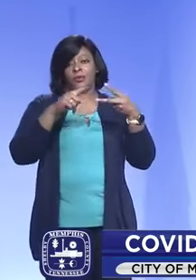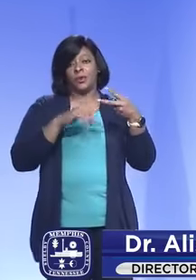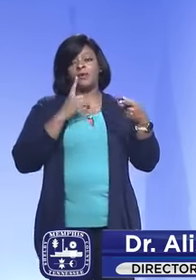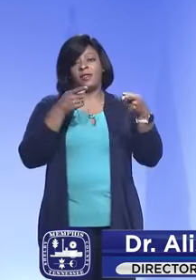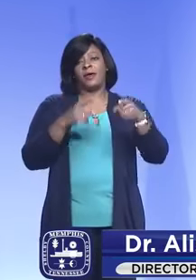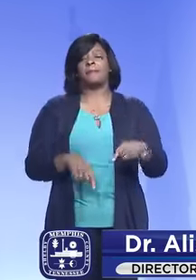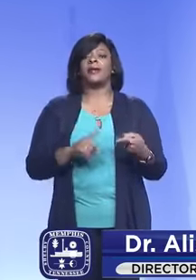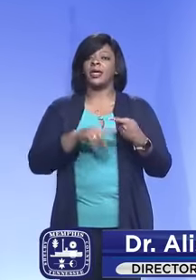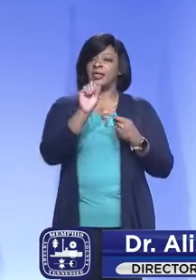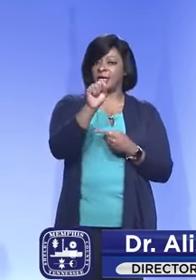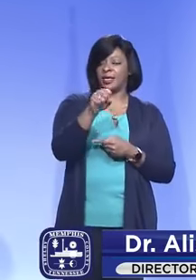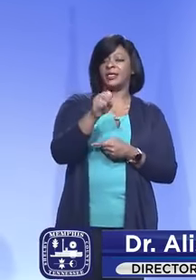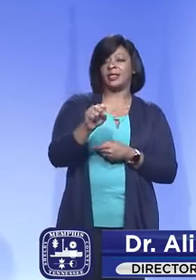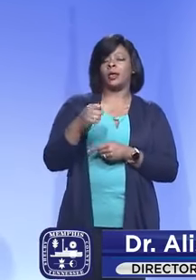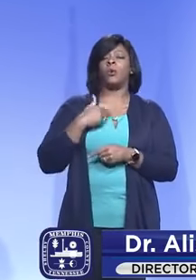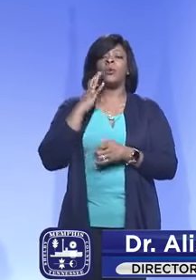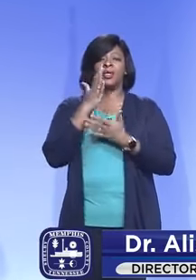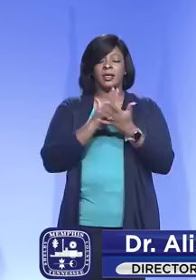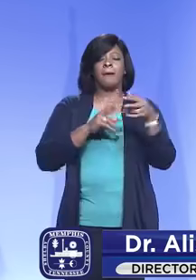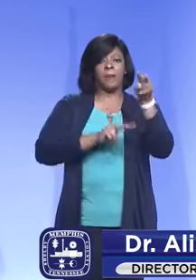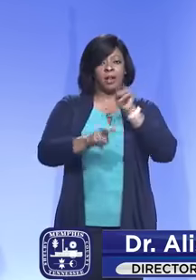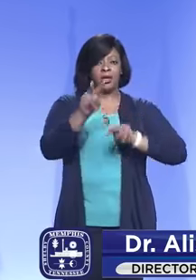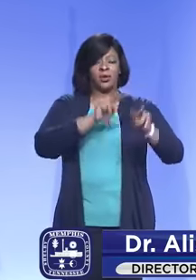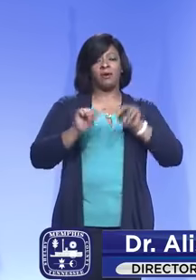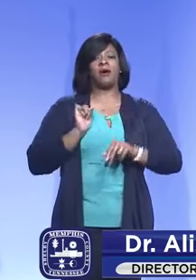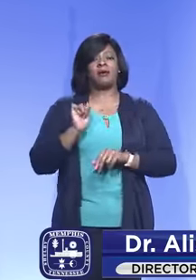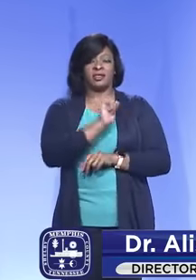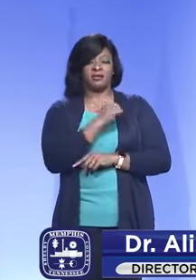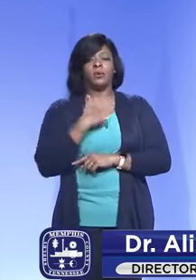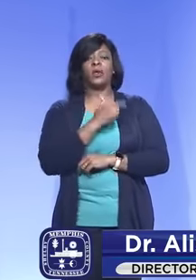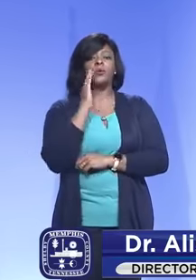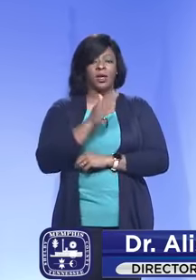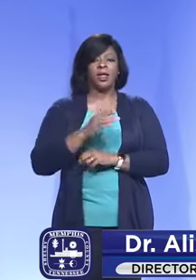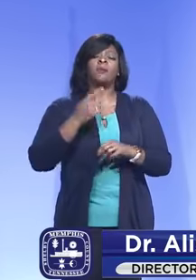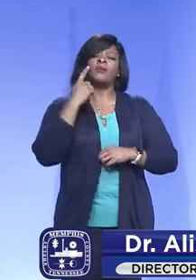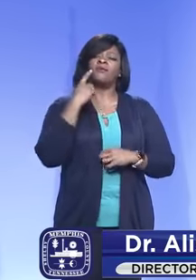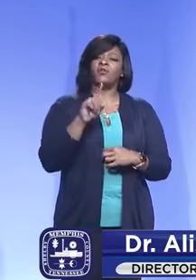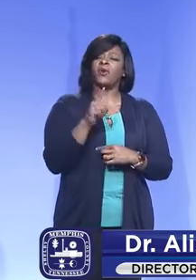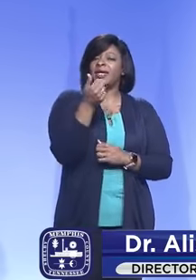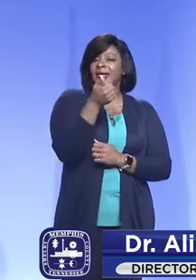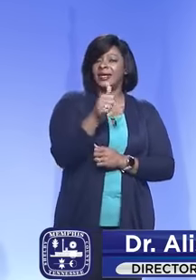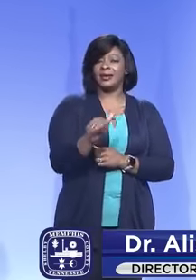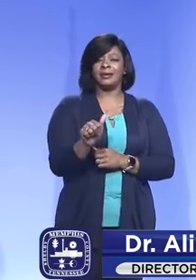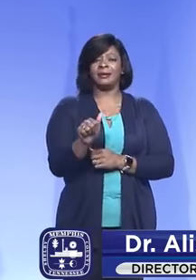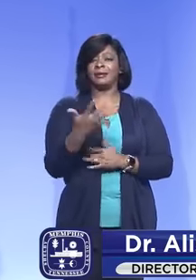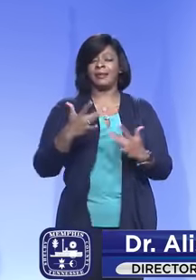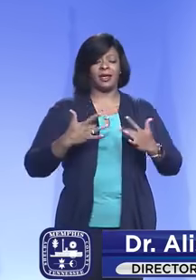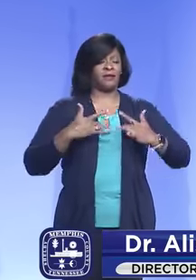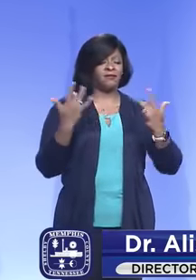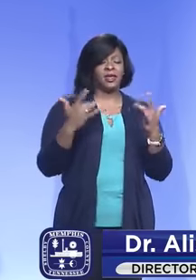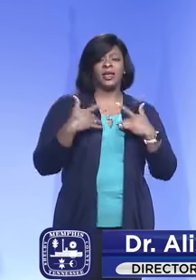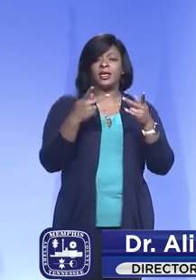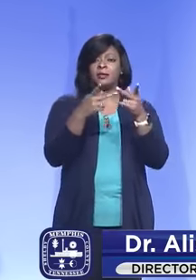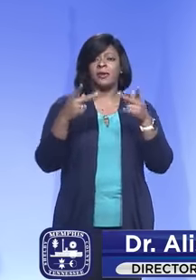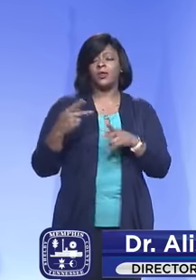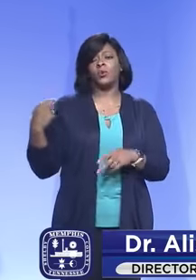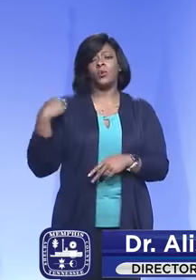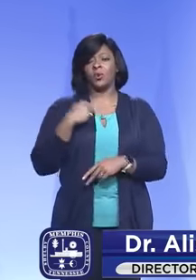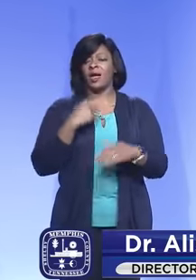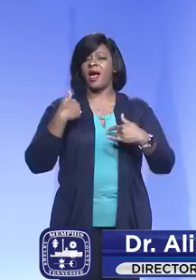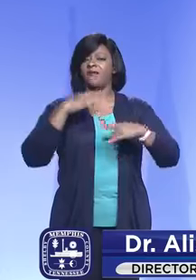happen. Yes, we will do some monitoring ourselves, but for any of the event spaces, we have